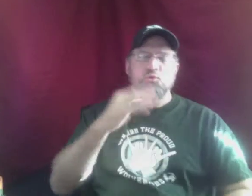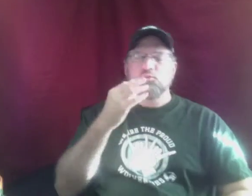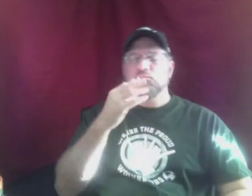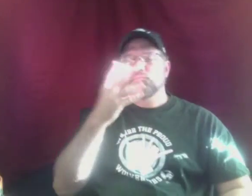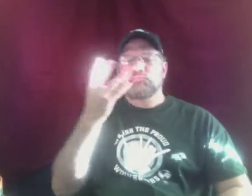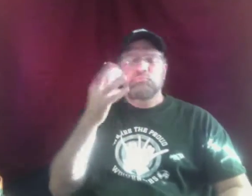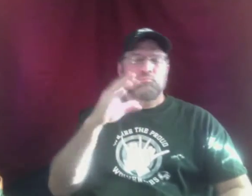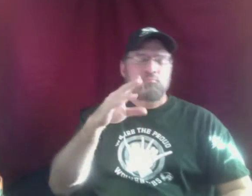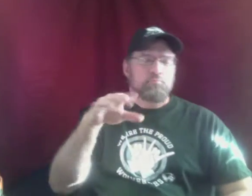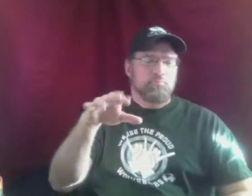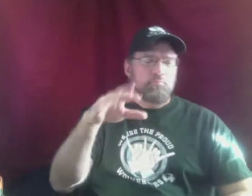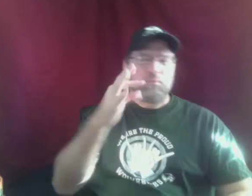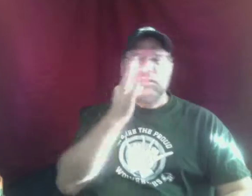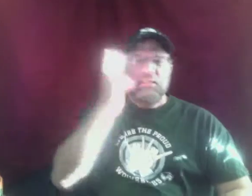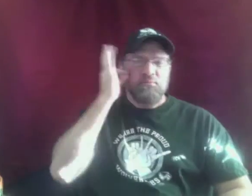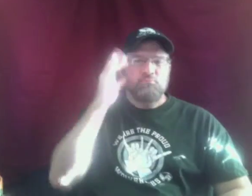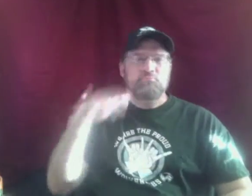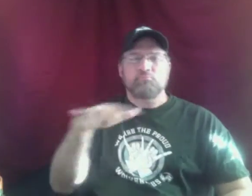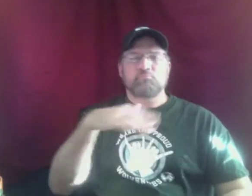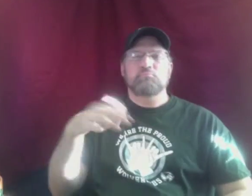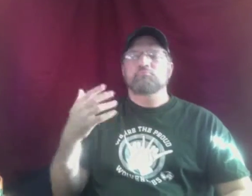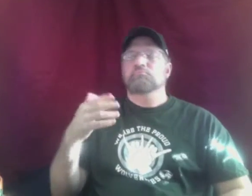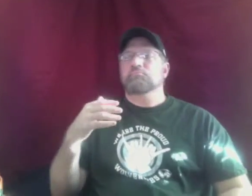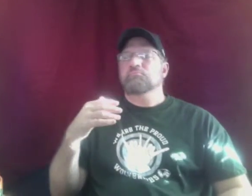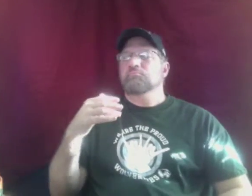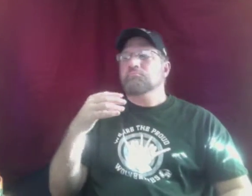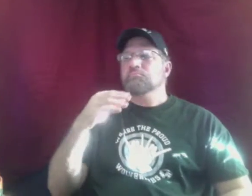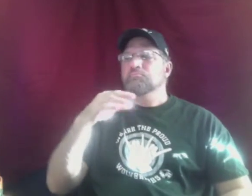bear topiary? Go on with me, Kira!